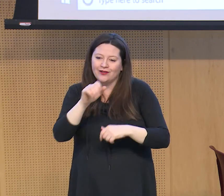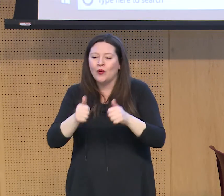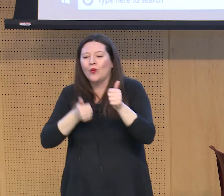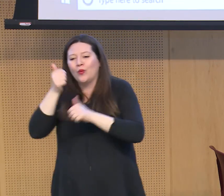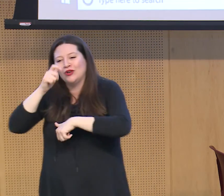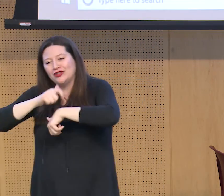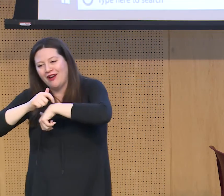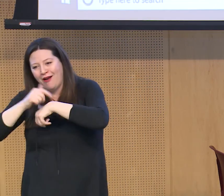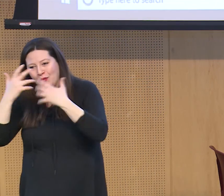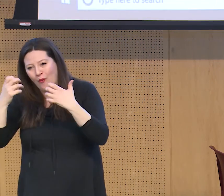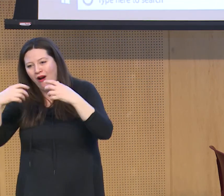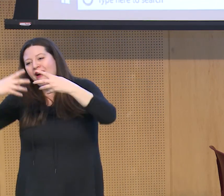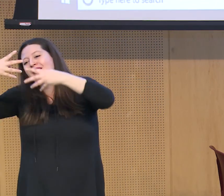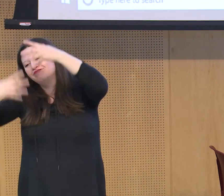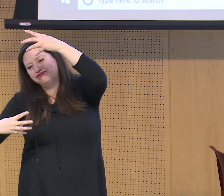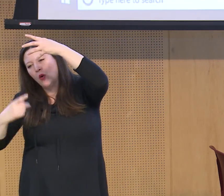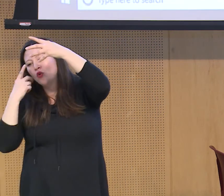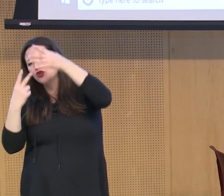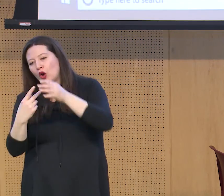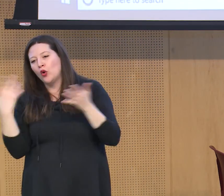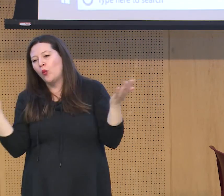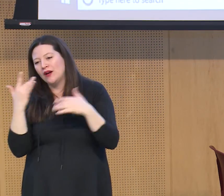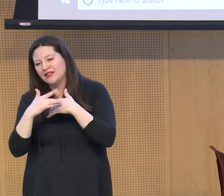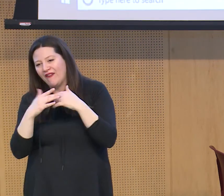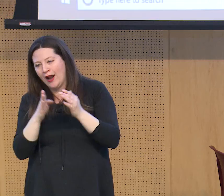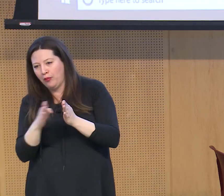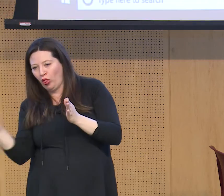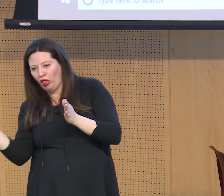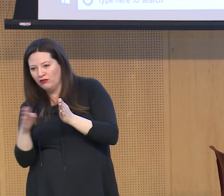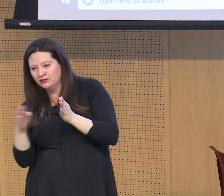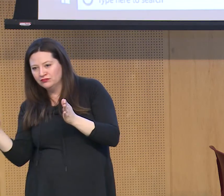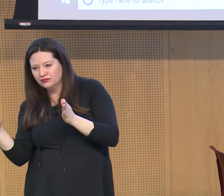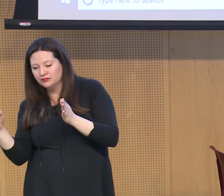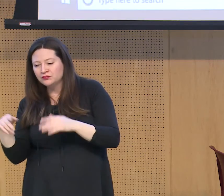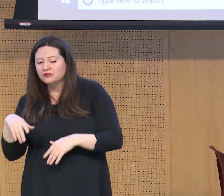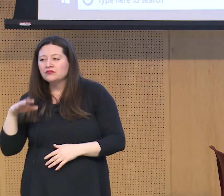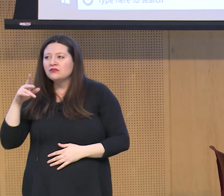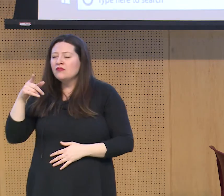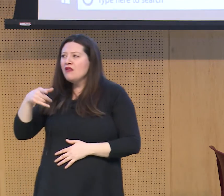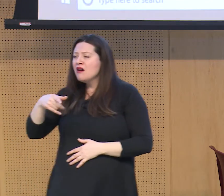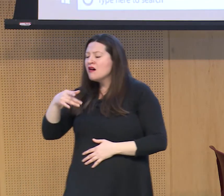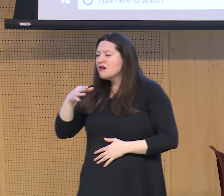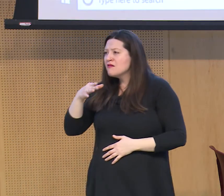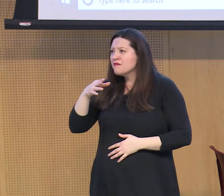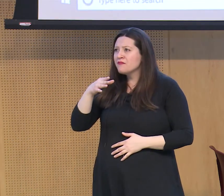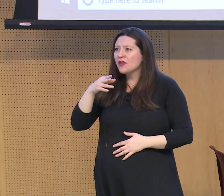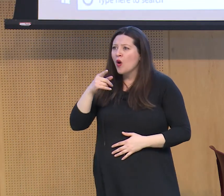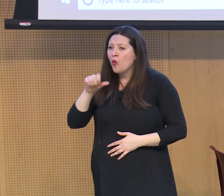another filter and pick a time you want, and that'll show you what's available. What's not available won't show up.